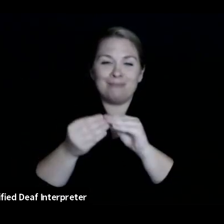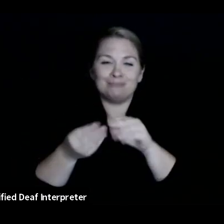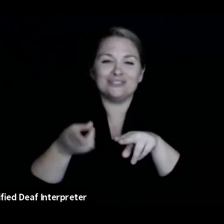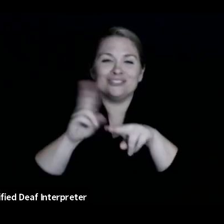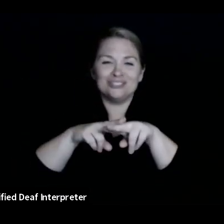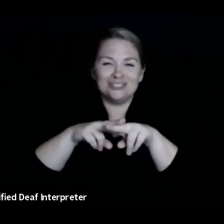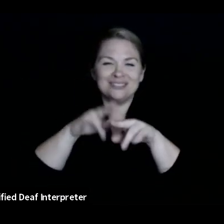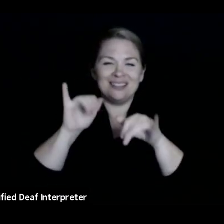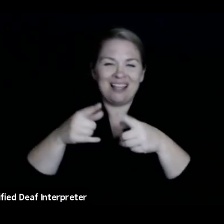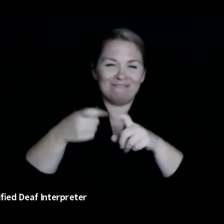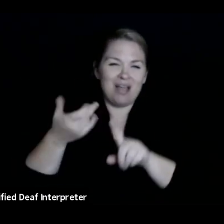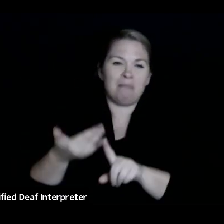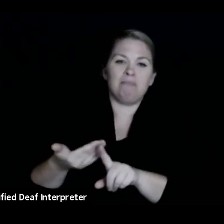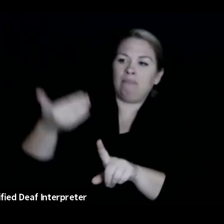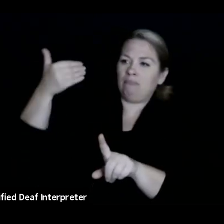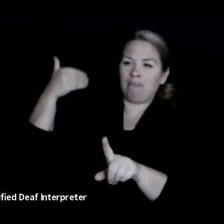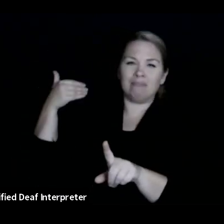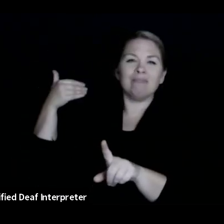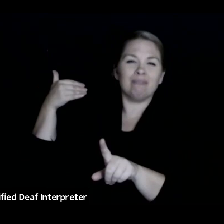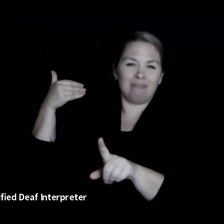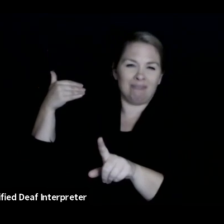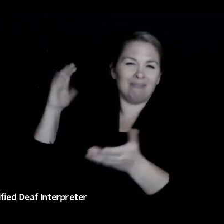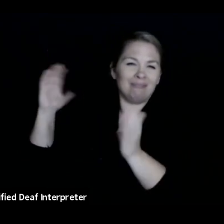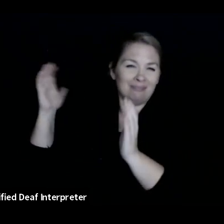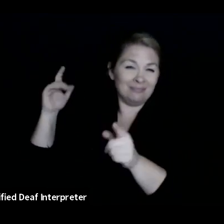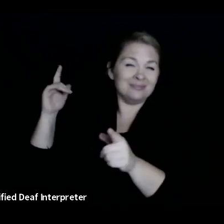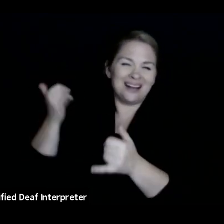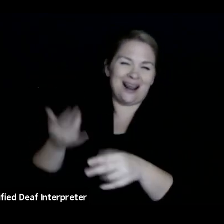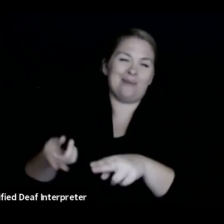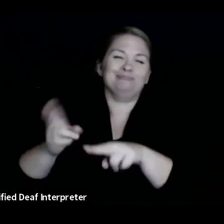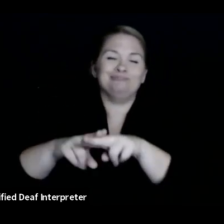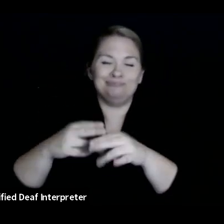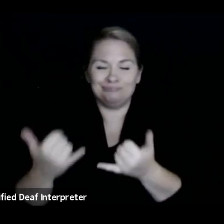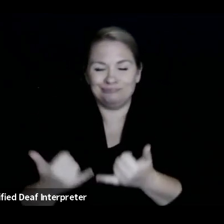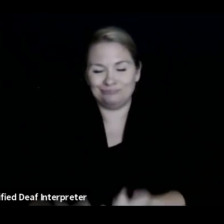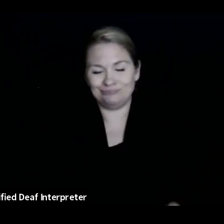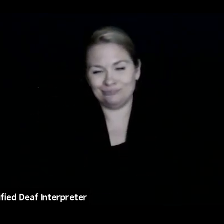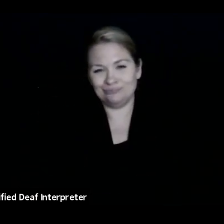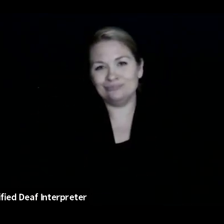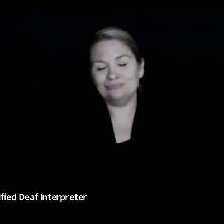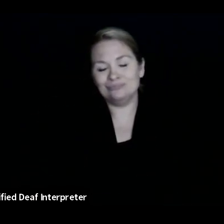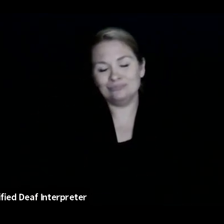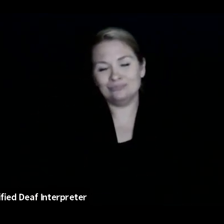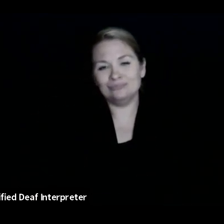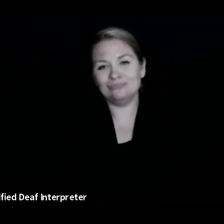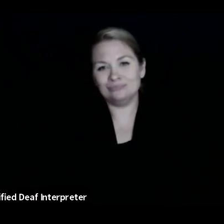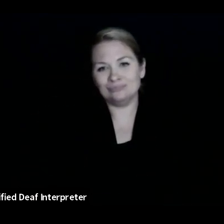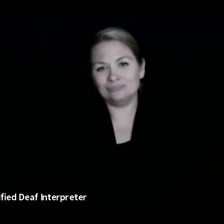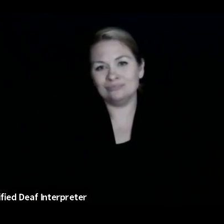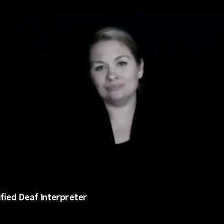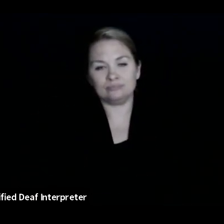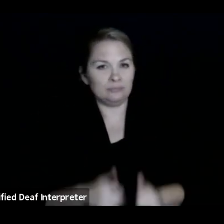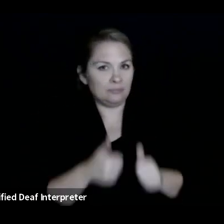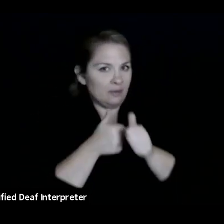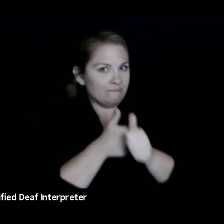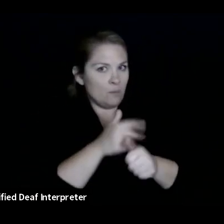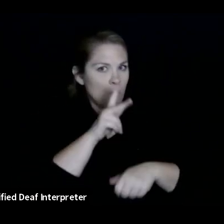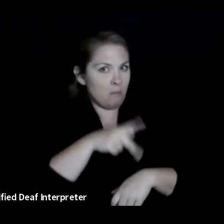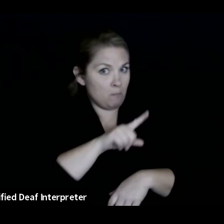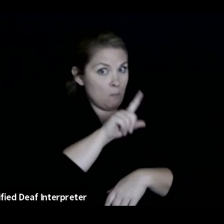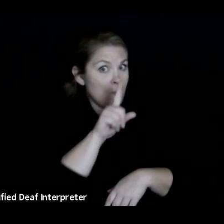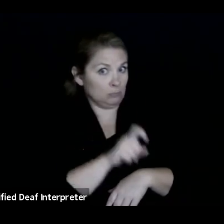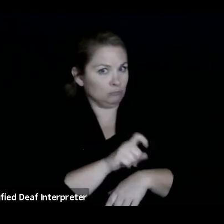a little bit about where beds are most scarce? Is it in the cities? Is it elsewhere? And are we getting patients from other parts of the